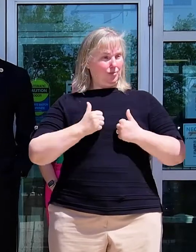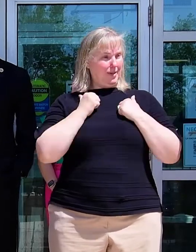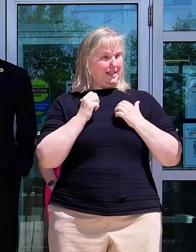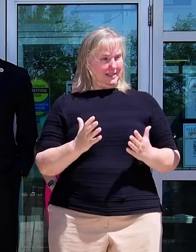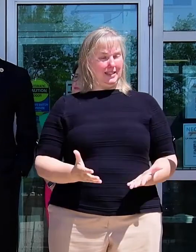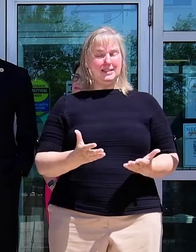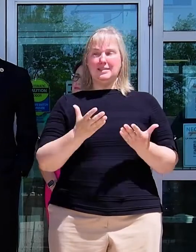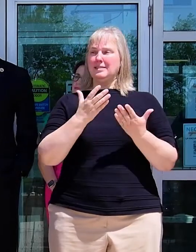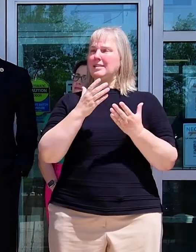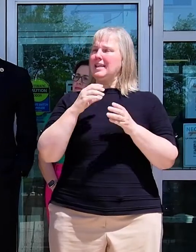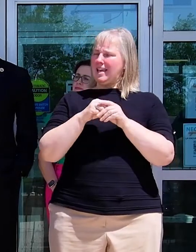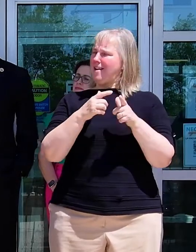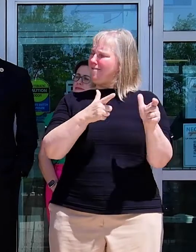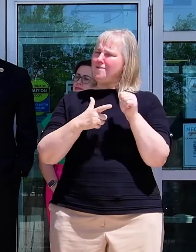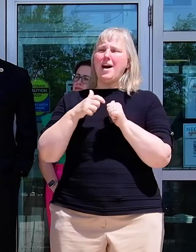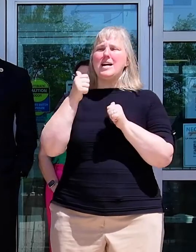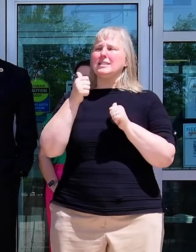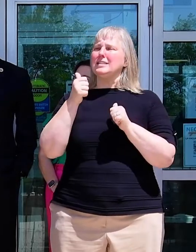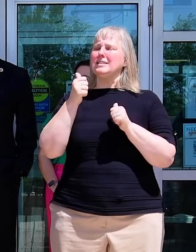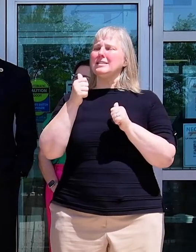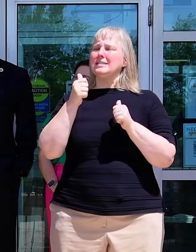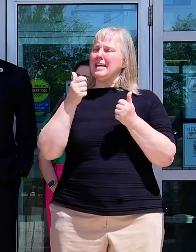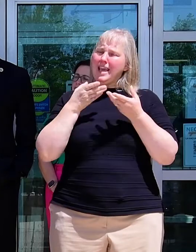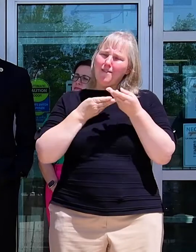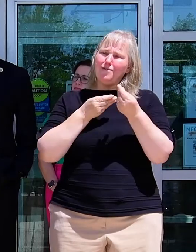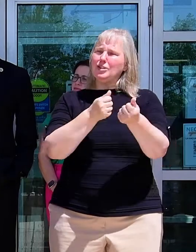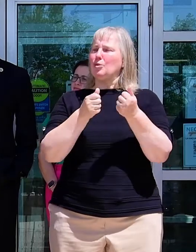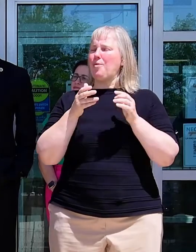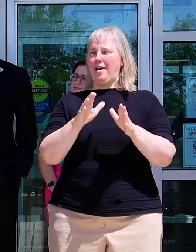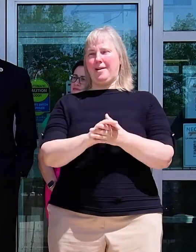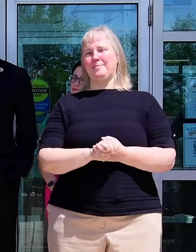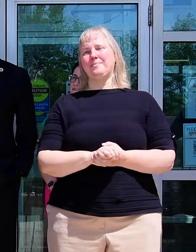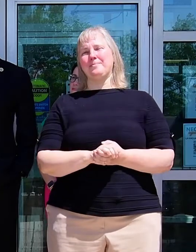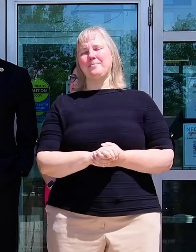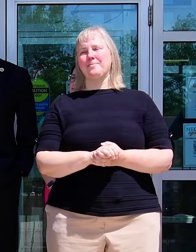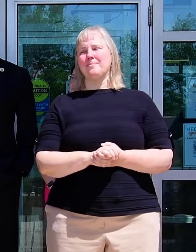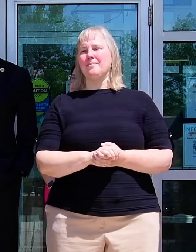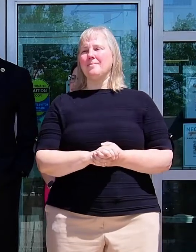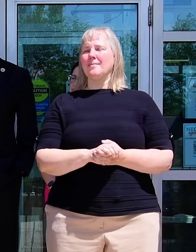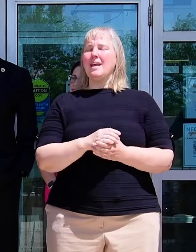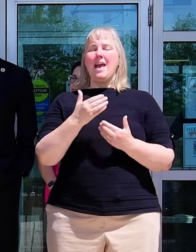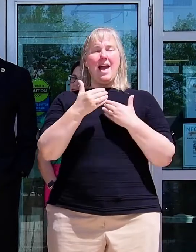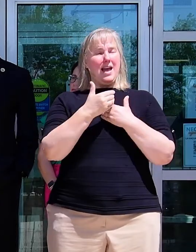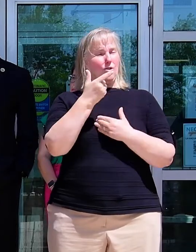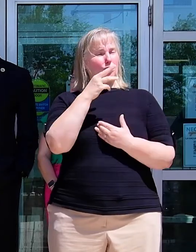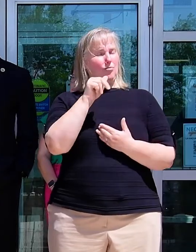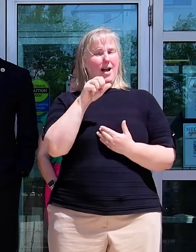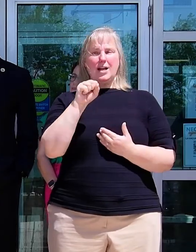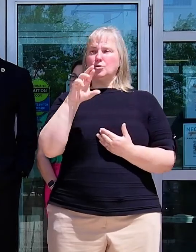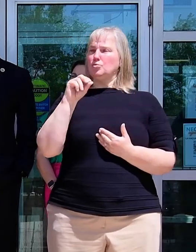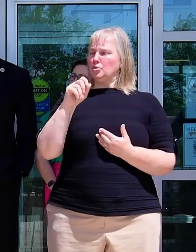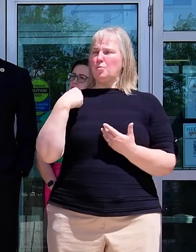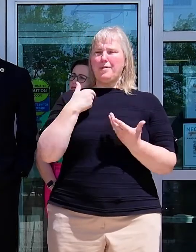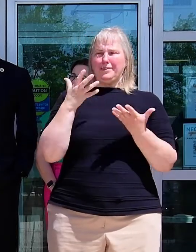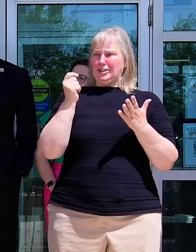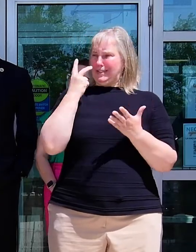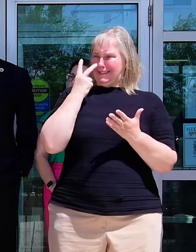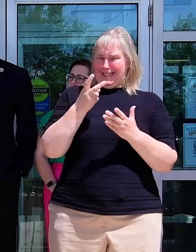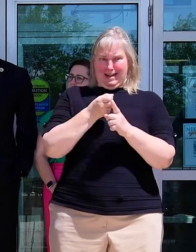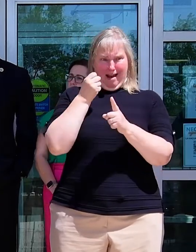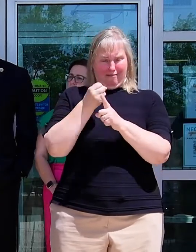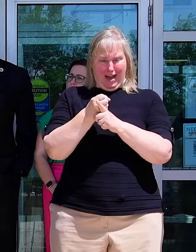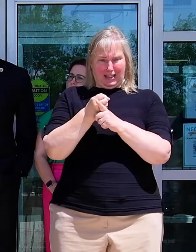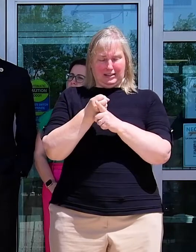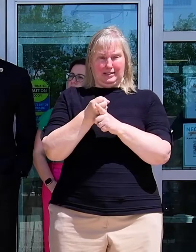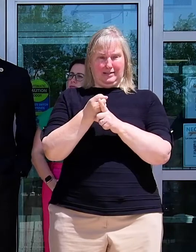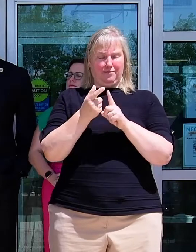residents in a fastest, efficient way. At Grassroots, we have seen the effects of the pandemic.